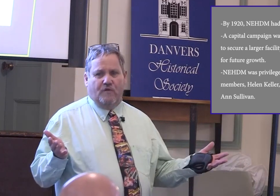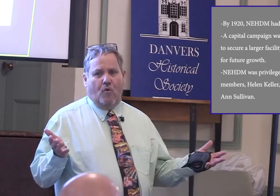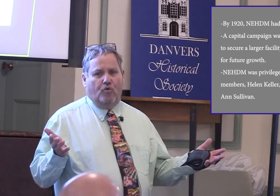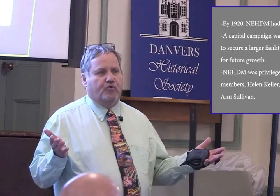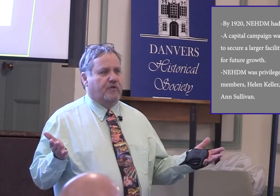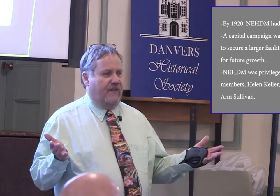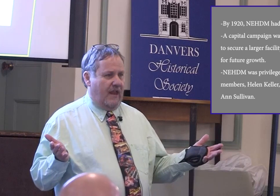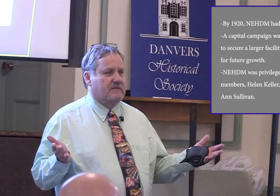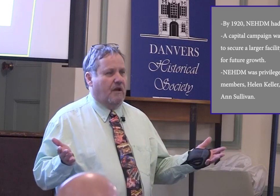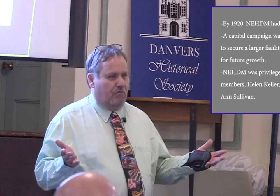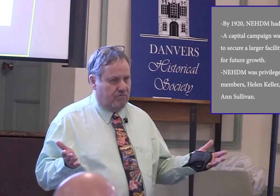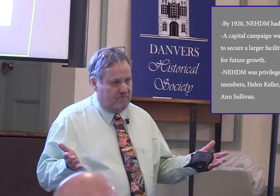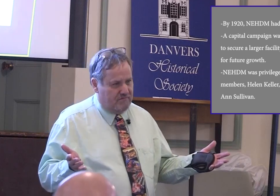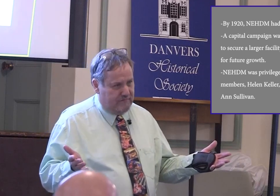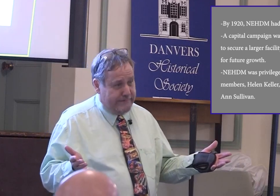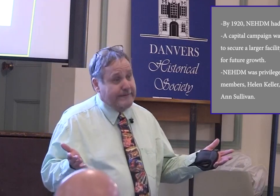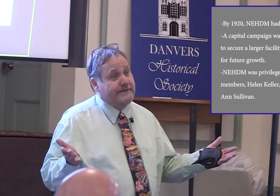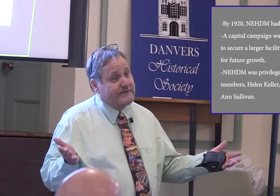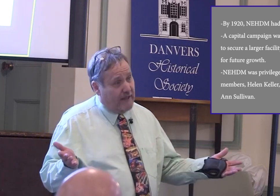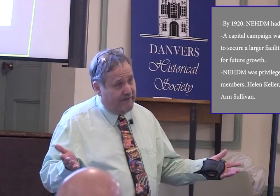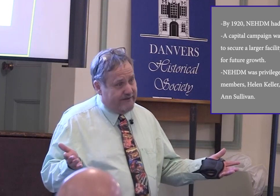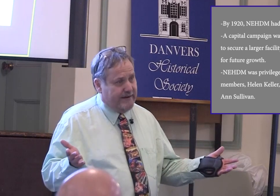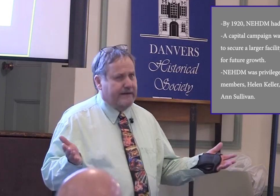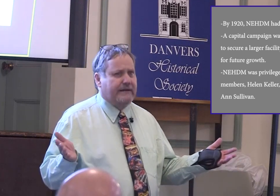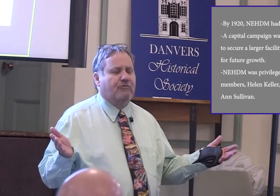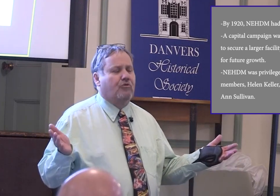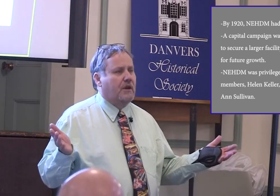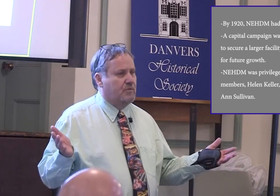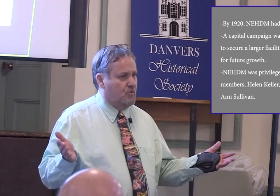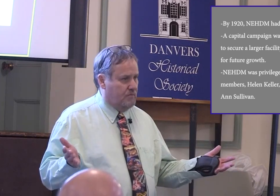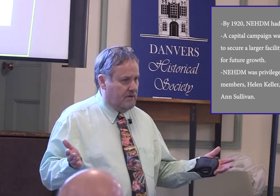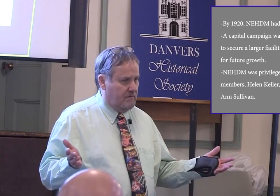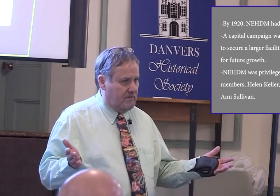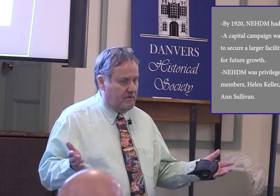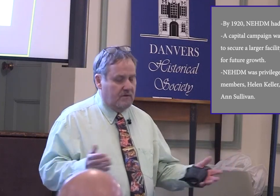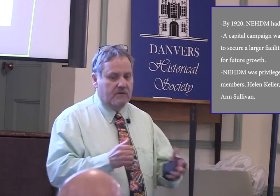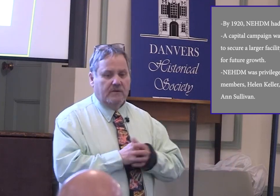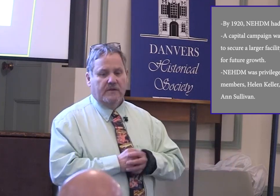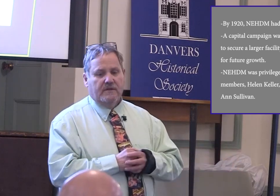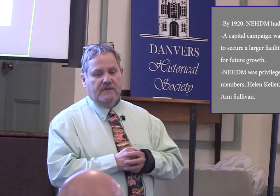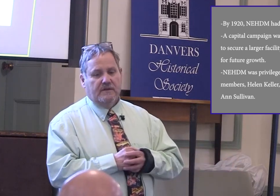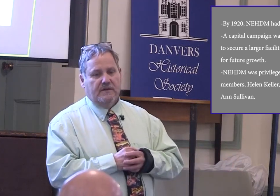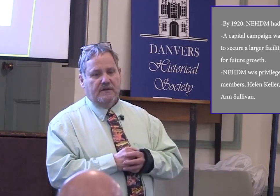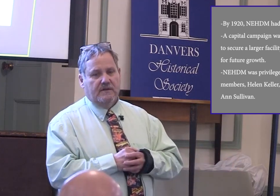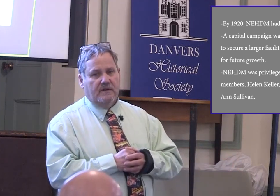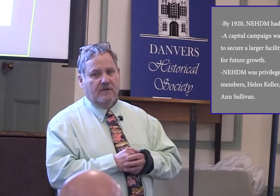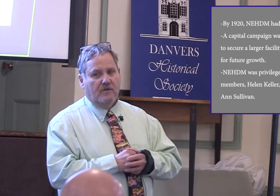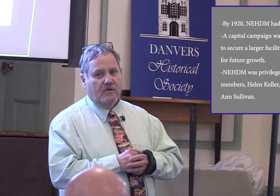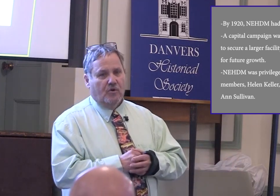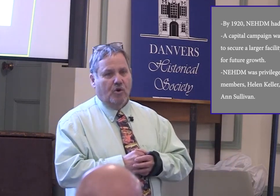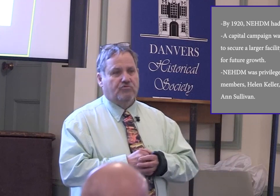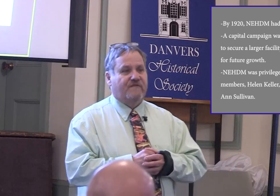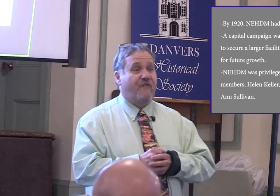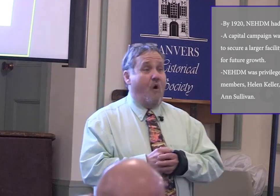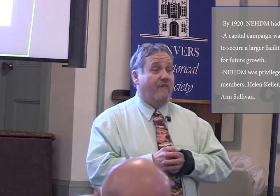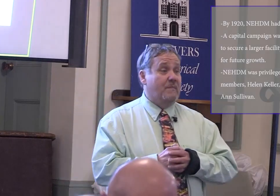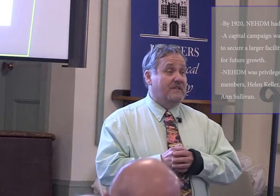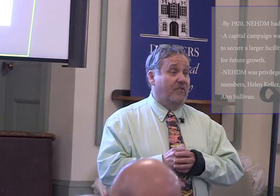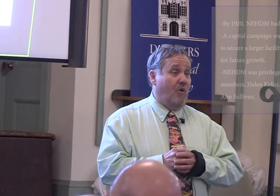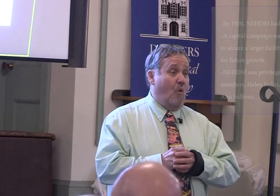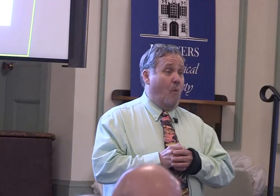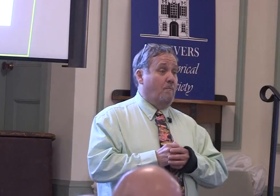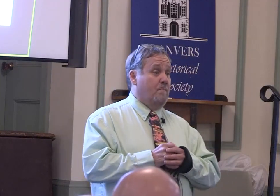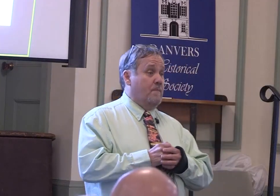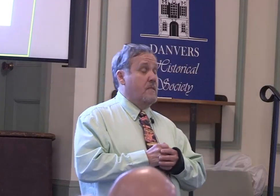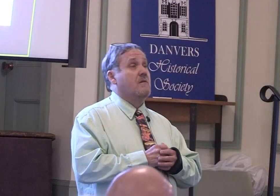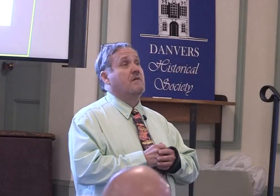sure you've all heard of Helen Keller. Ian Sullivan, an incredible woman. And her involvement